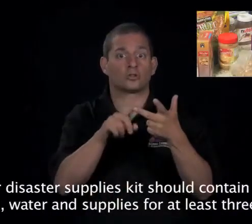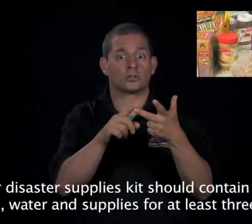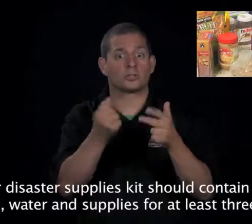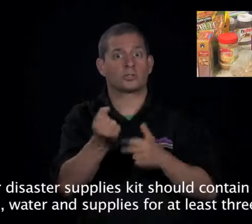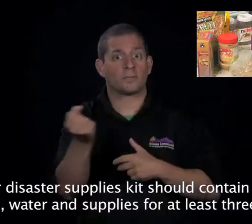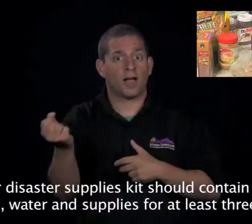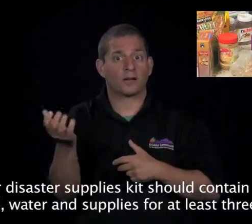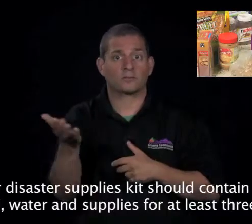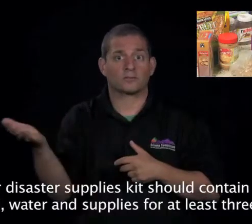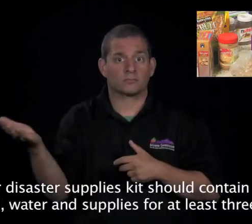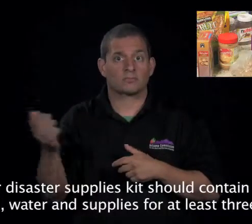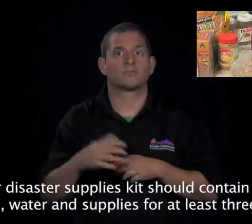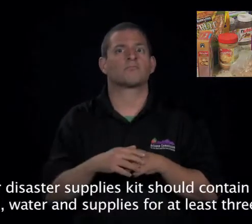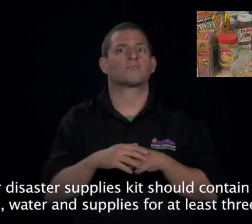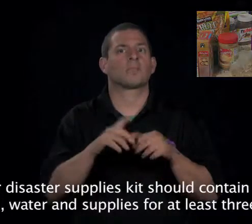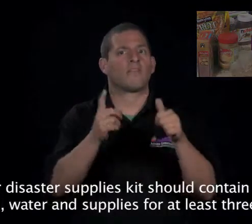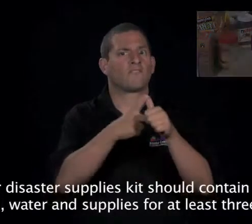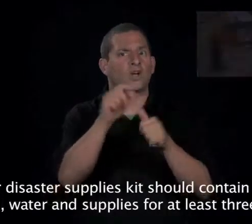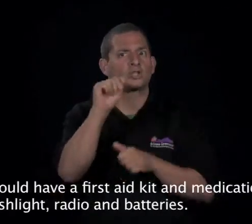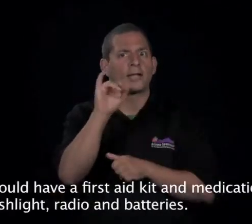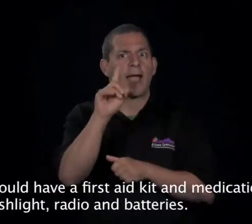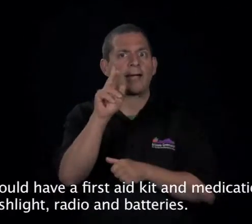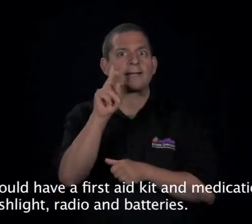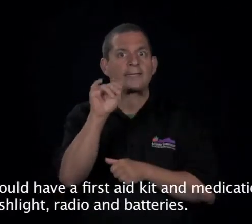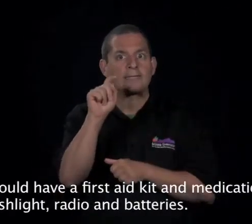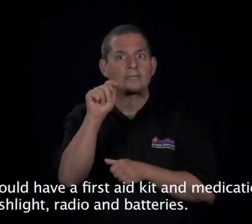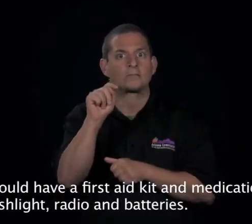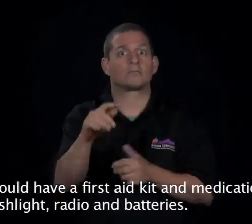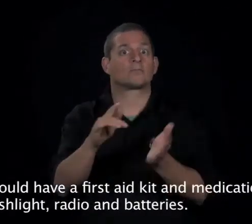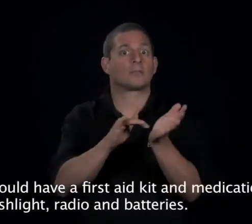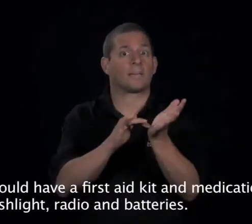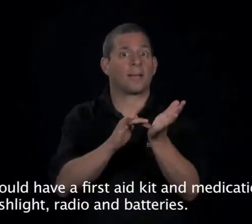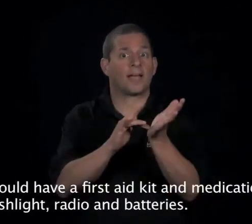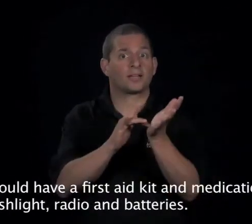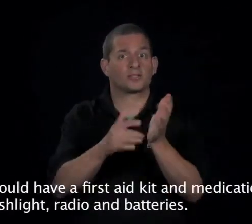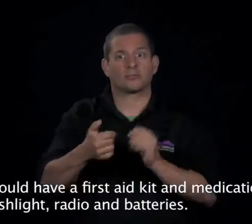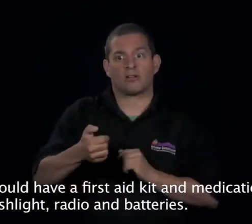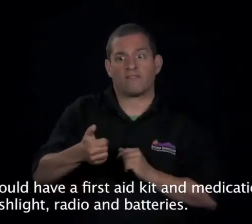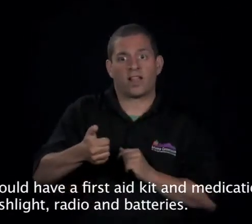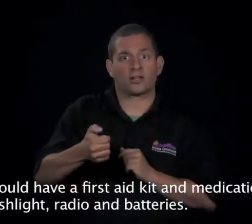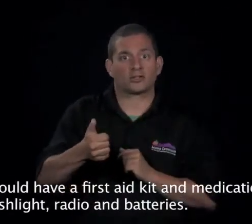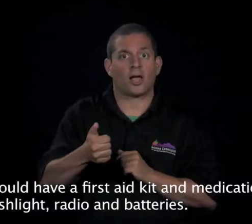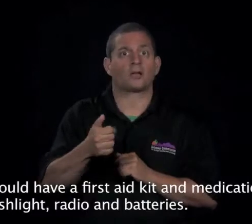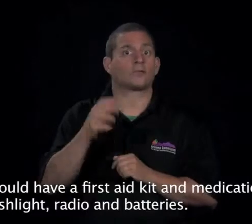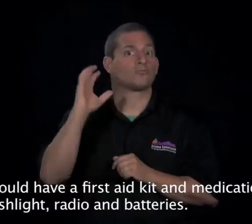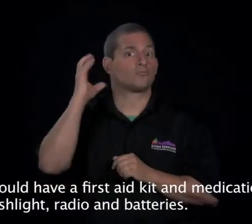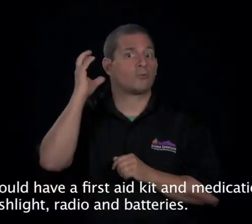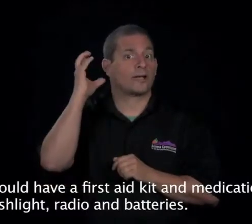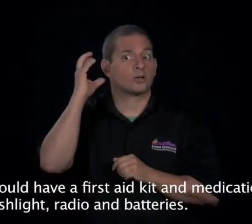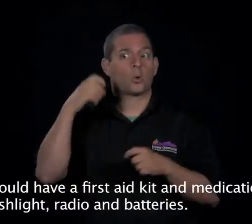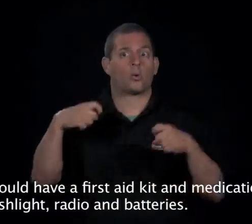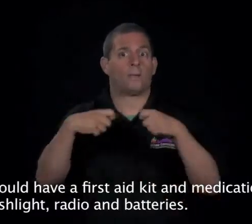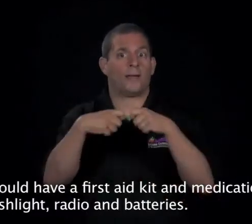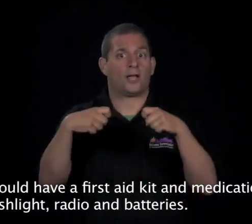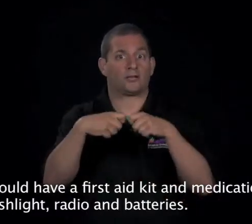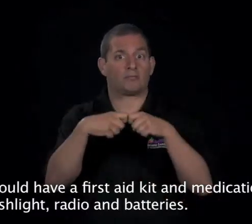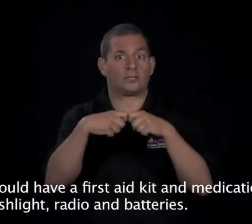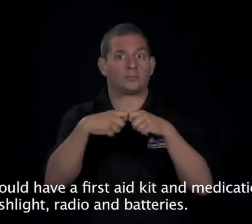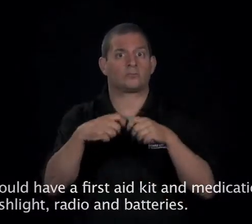and supplies for at least 3 days. It should have a first aid kit and medications, a flashlight, radio, and